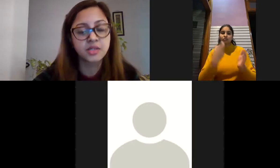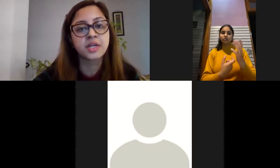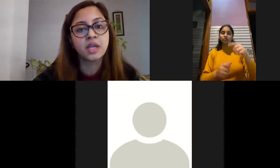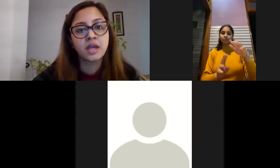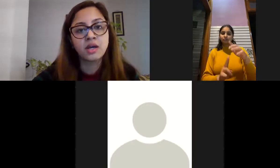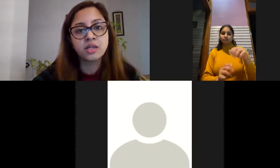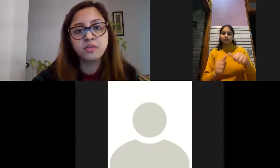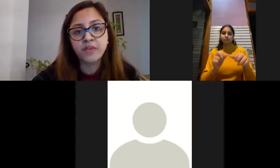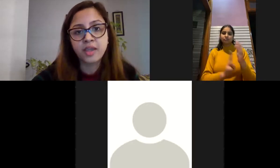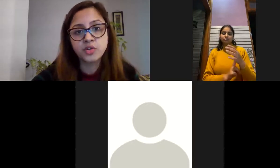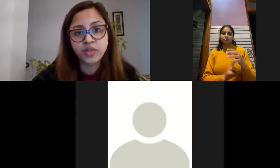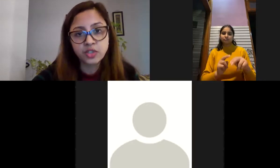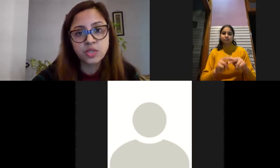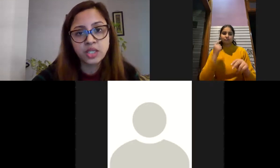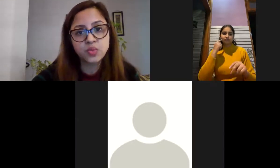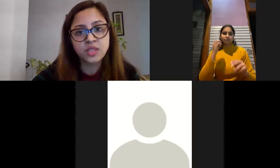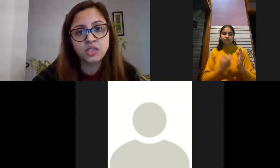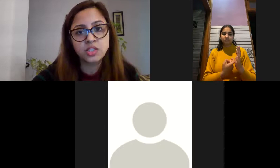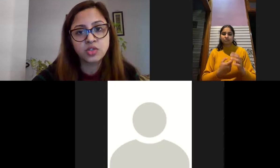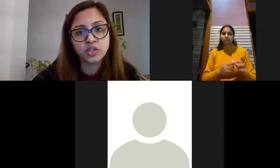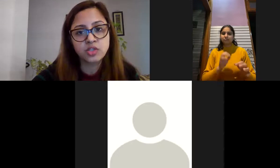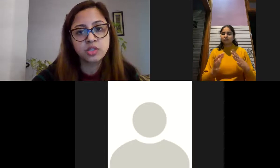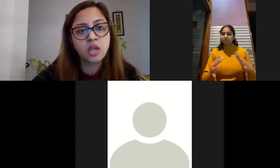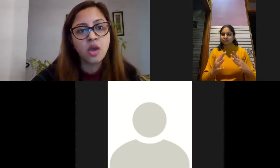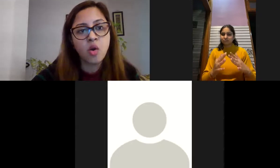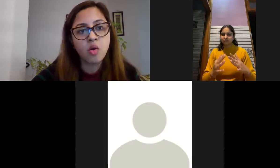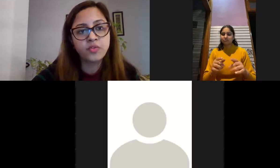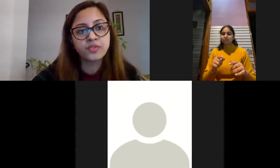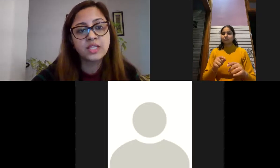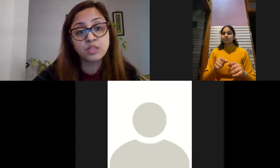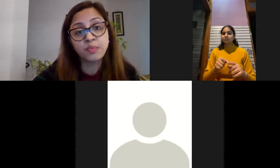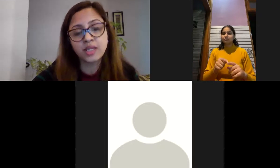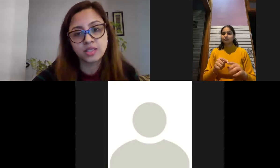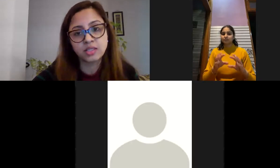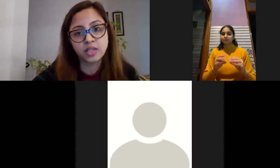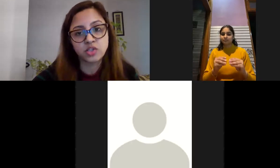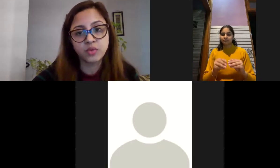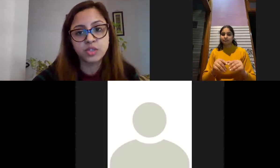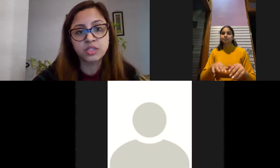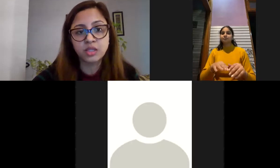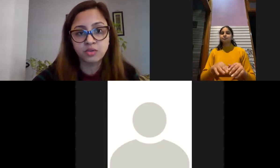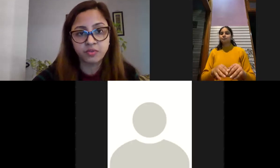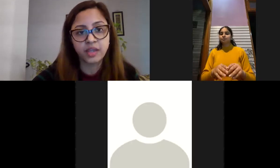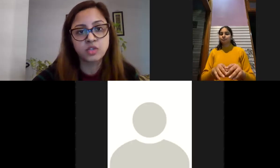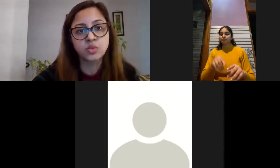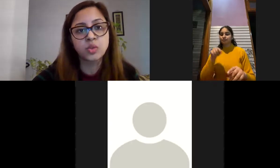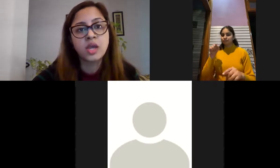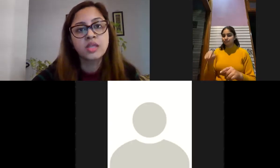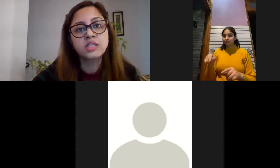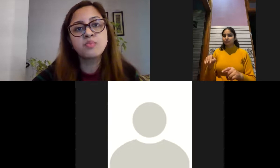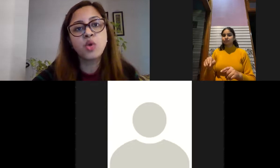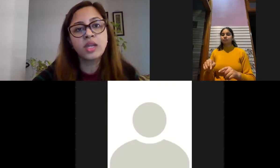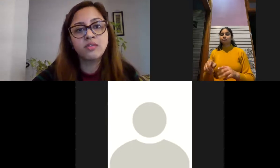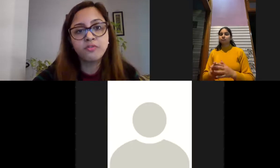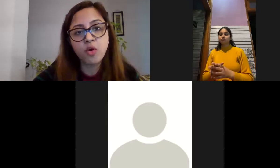incarcerated her. The fire resonates with the destruction of the space that she was confined to.